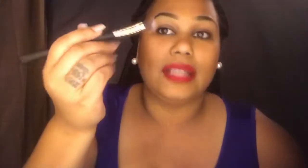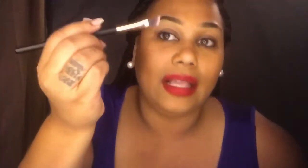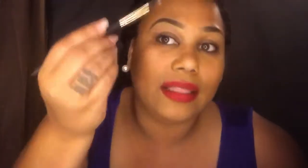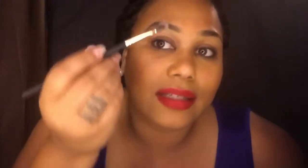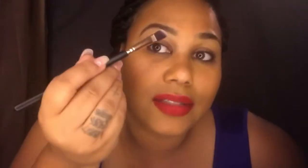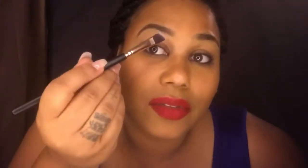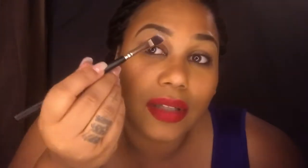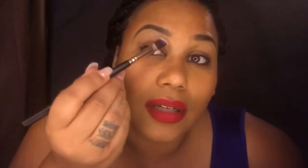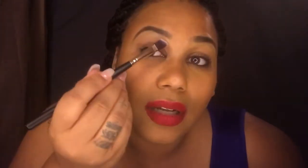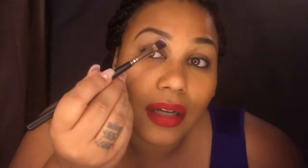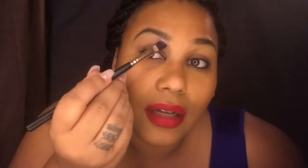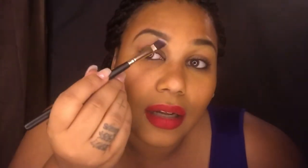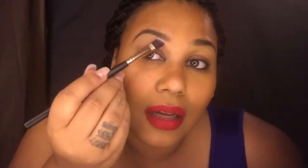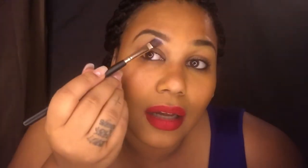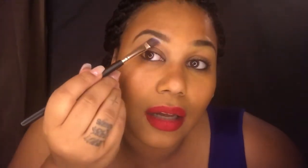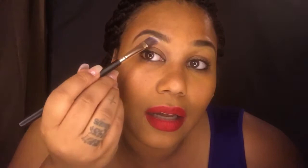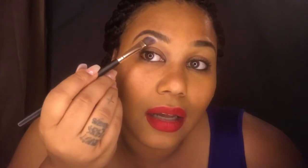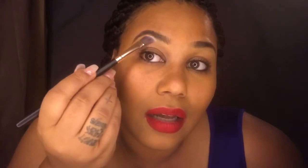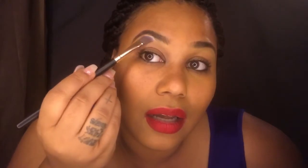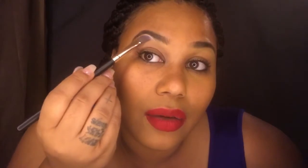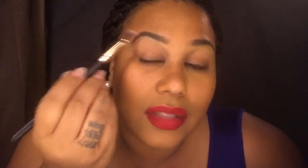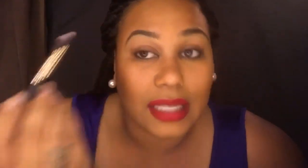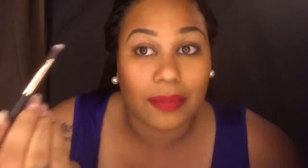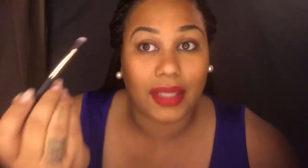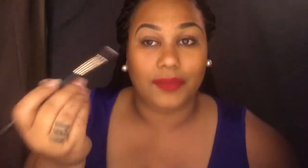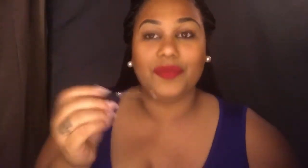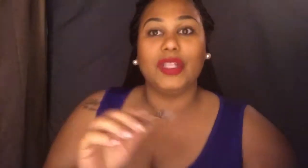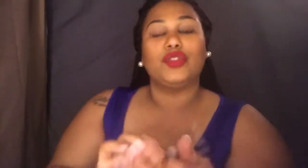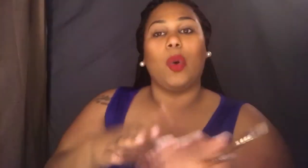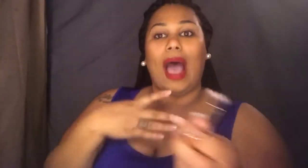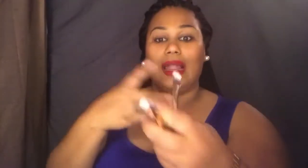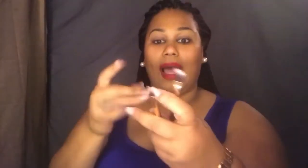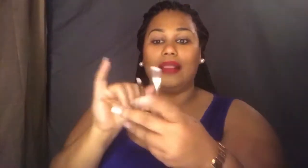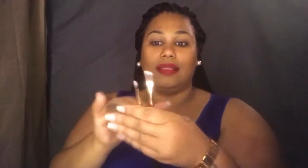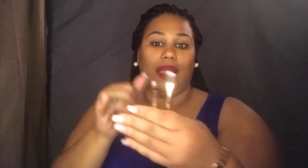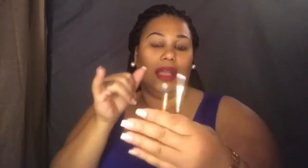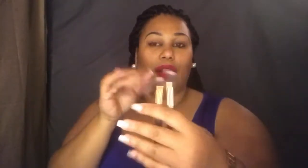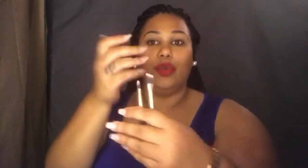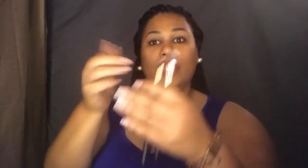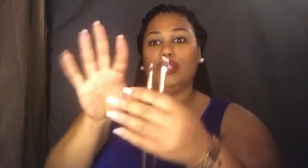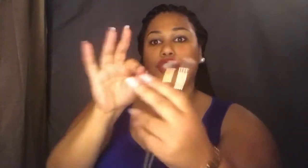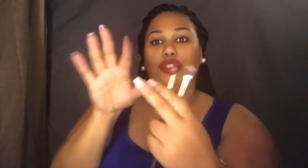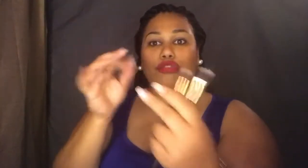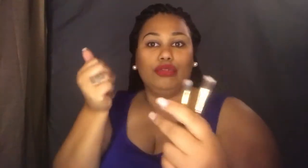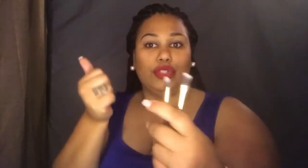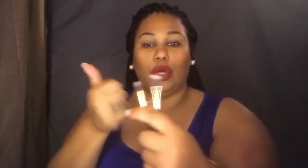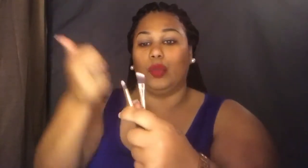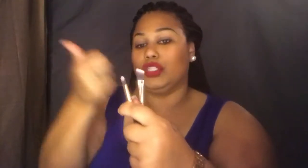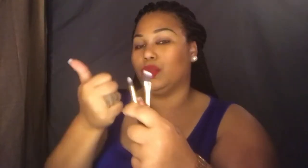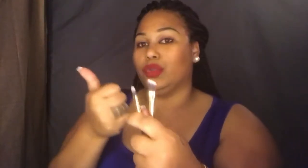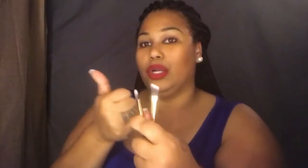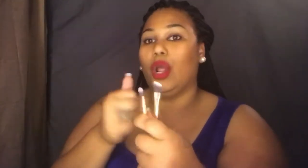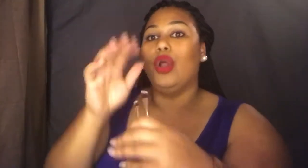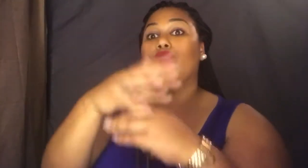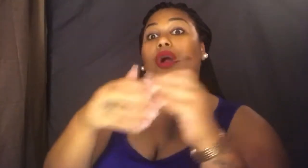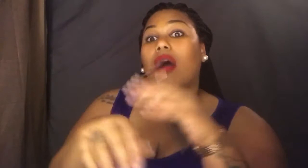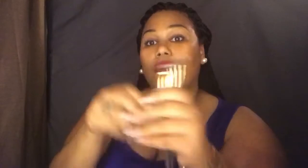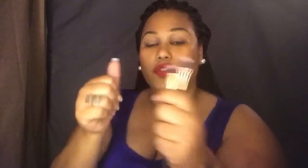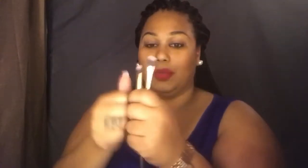take this one and do the same thing. So I like that you can choose, you know, which one you're comfortable